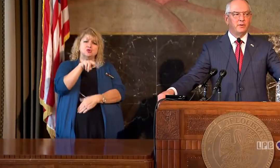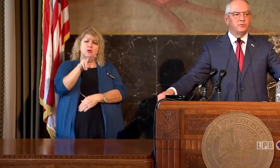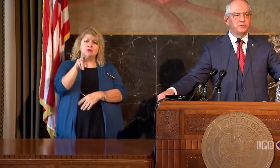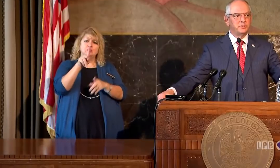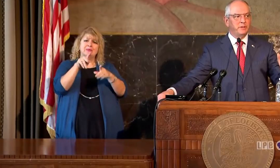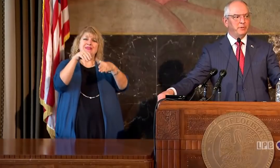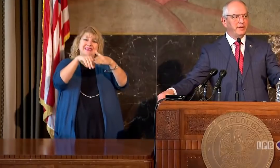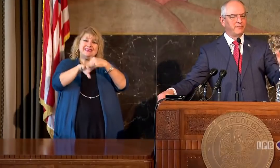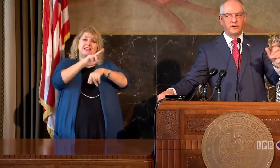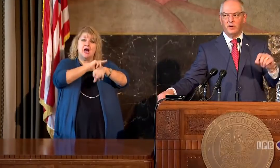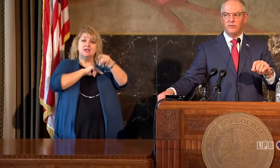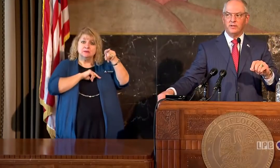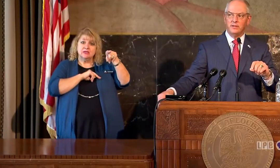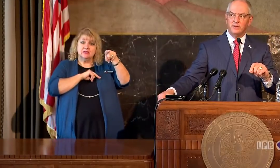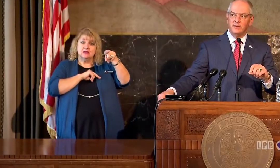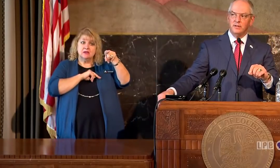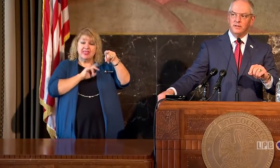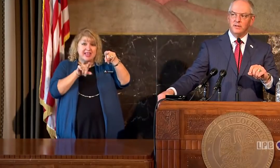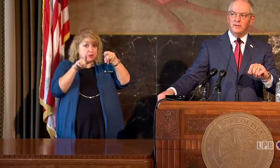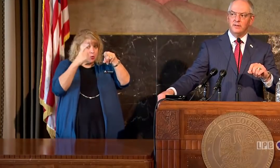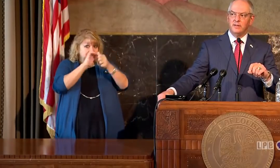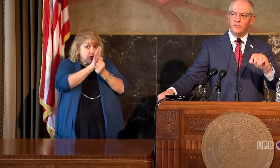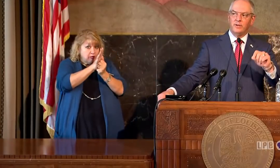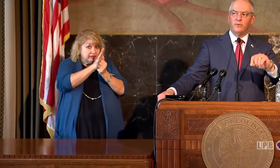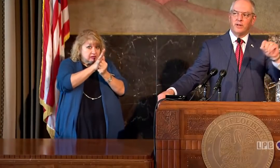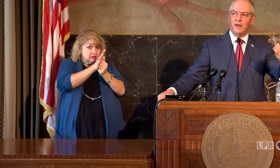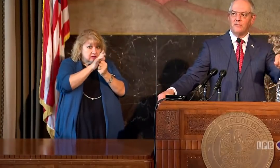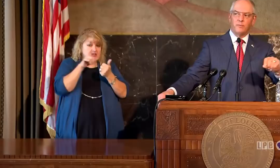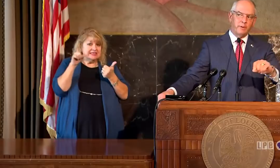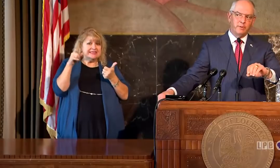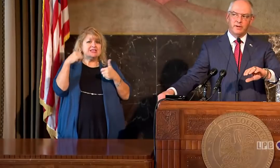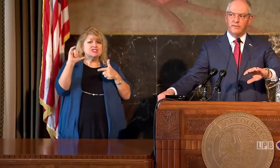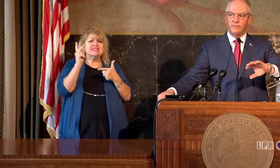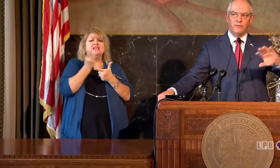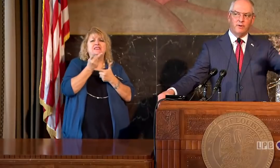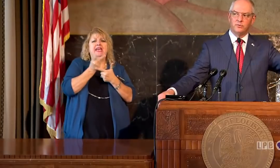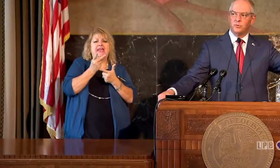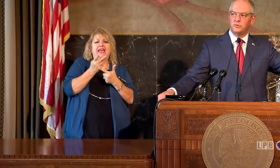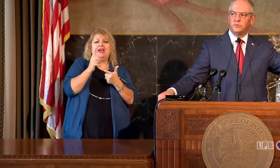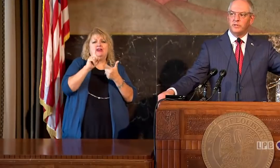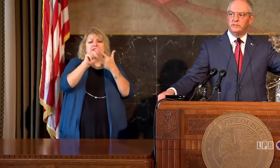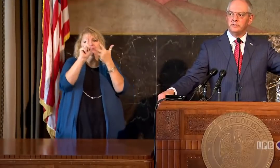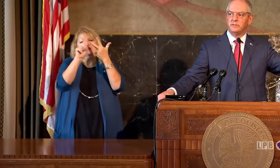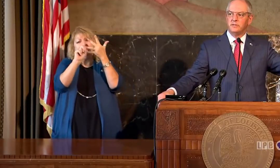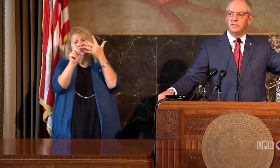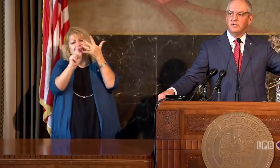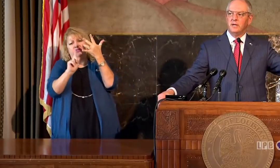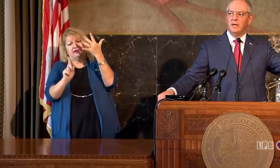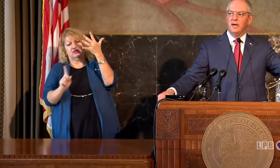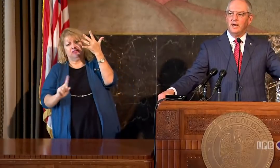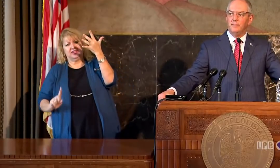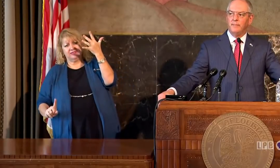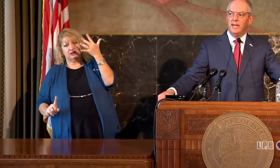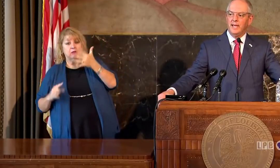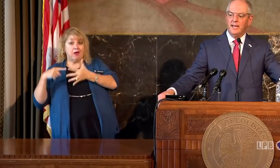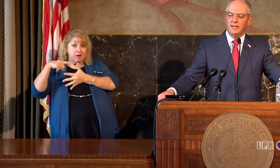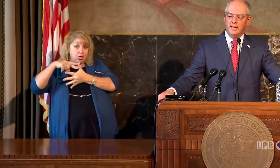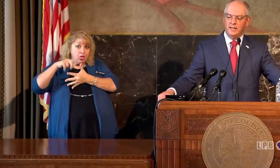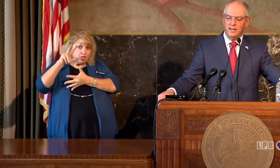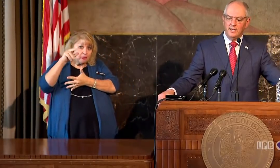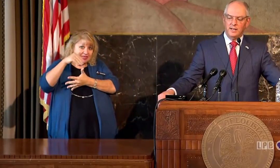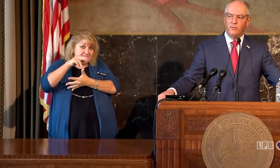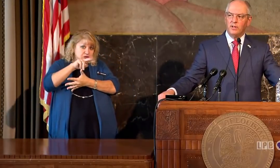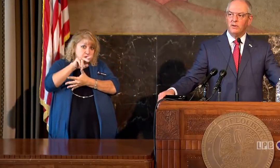time. And those are just people in there for COVID. They're rendering care for people in there for all sorts of reasons.